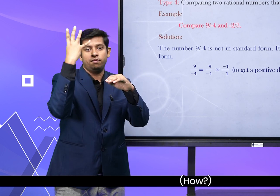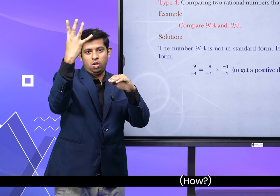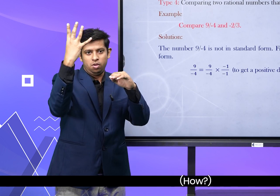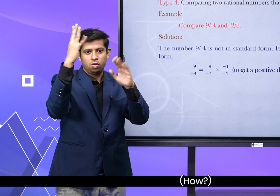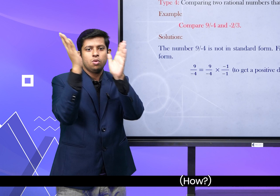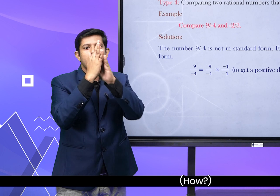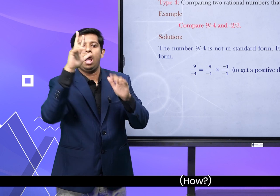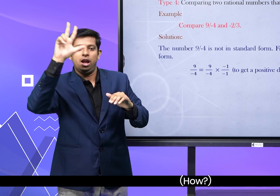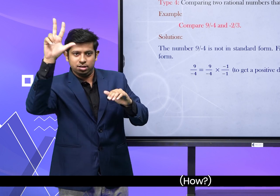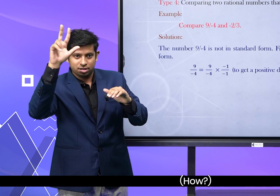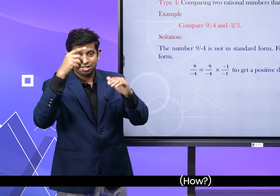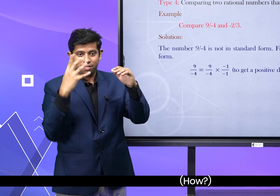How?